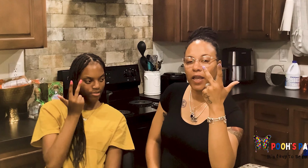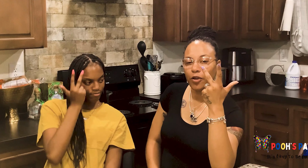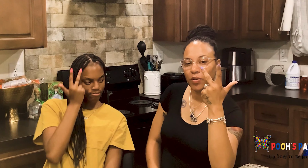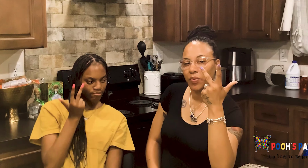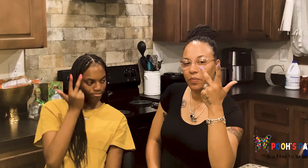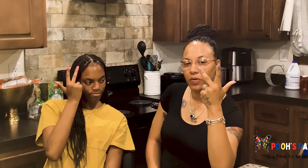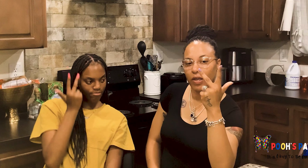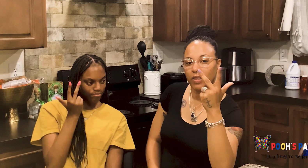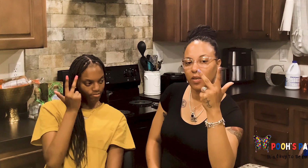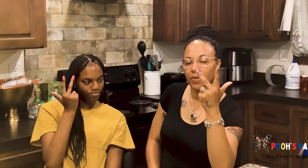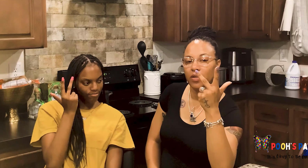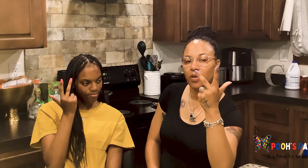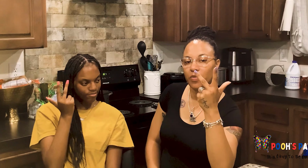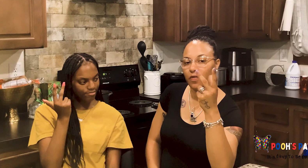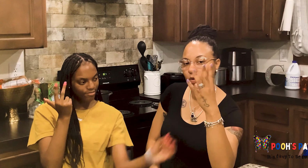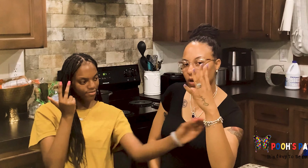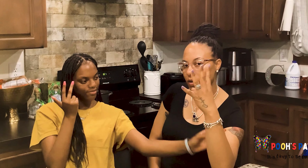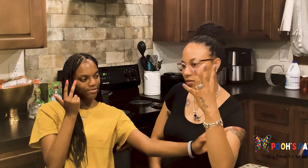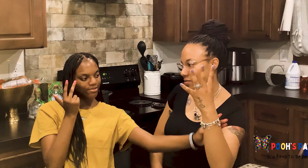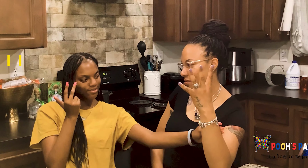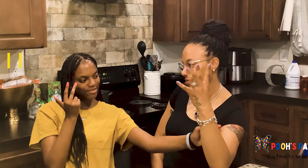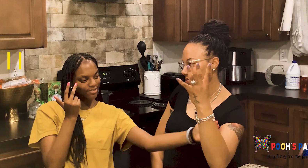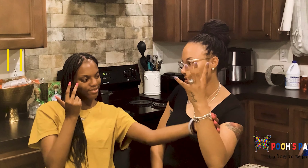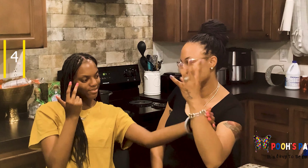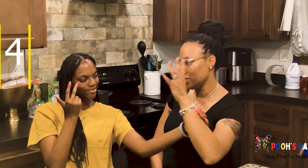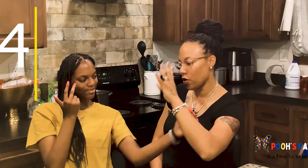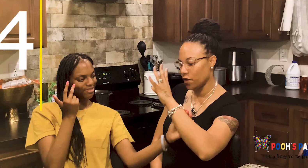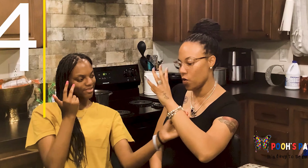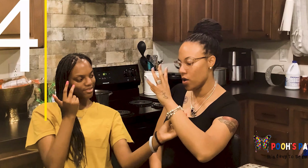hearing people exhibit the number 4. So 4.